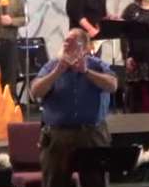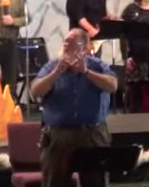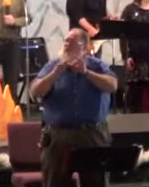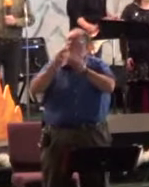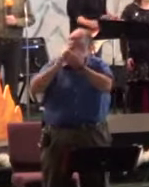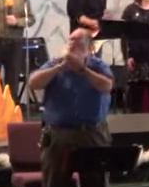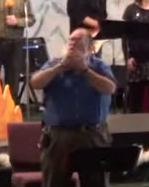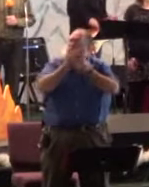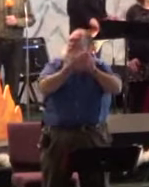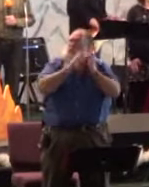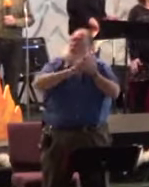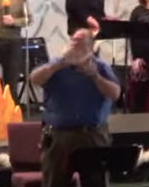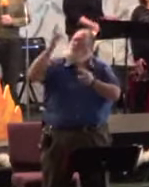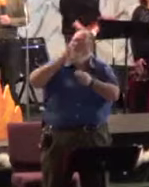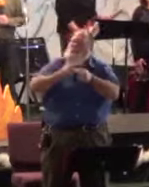Holy is your name.